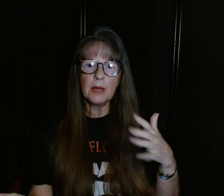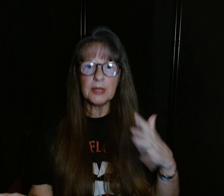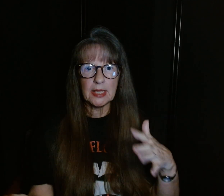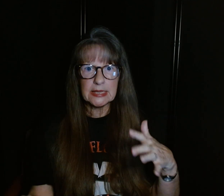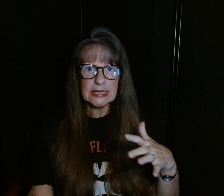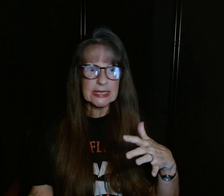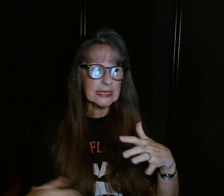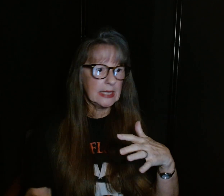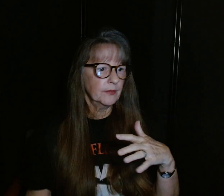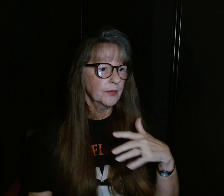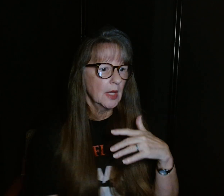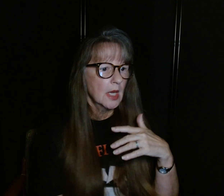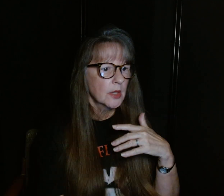that consistency. So,